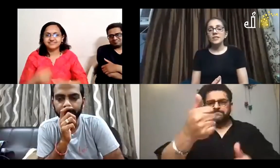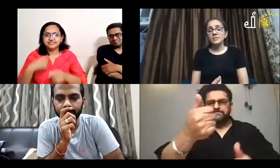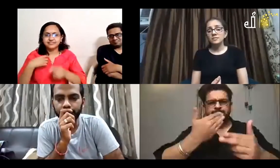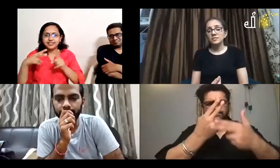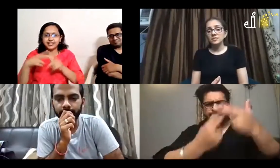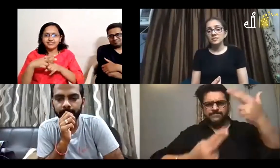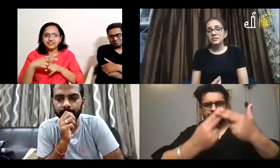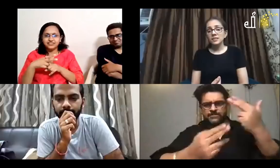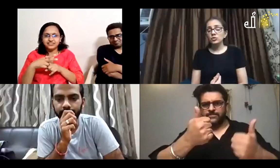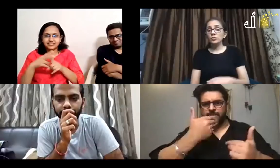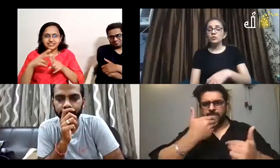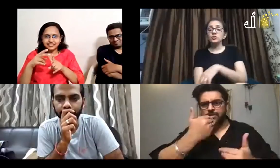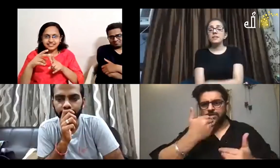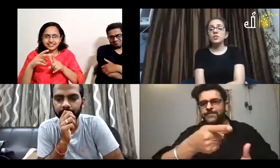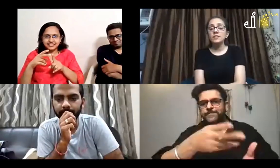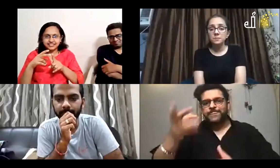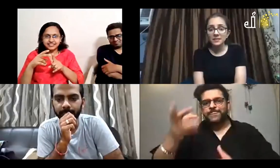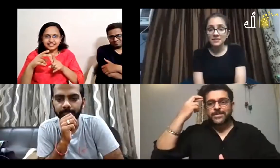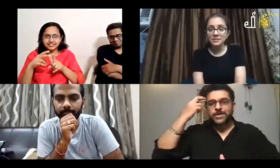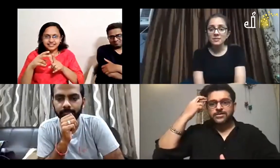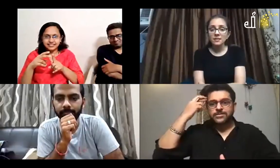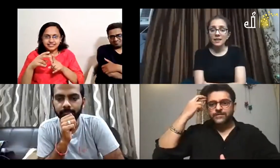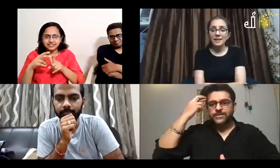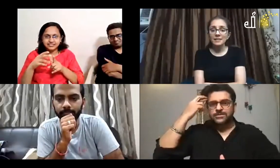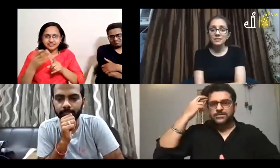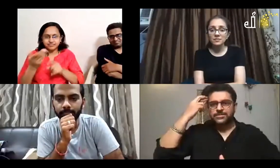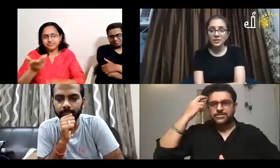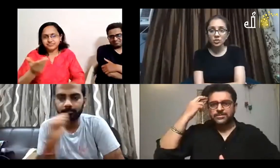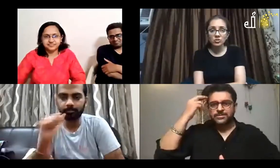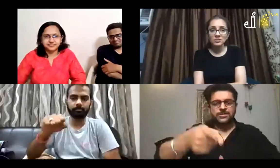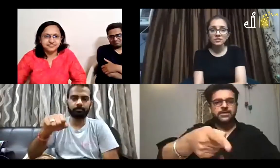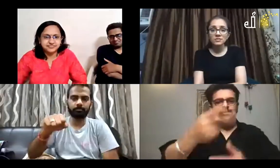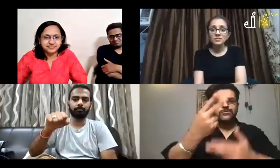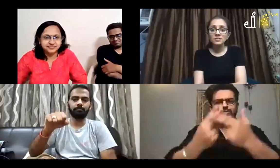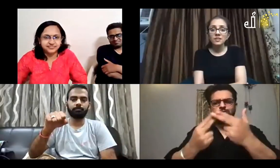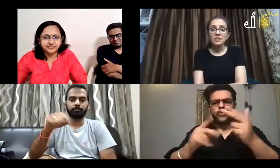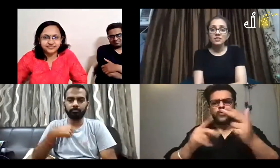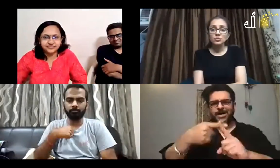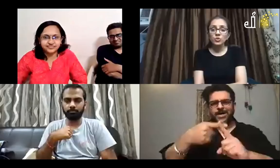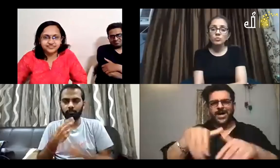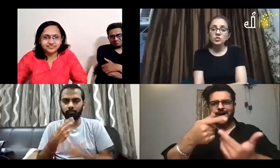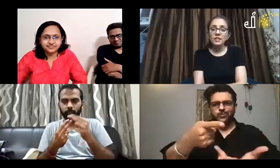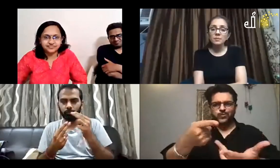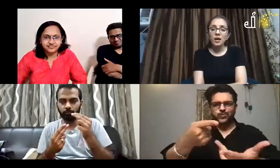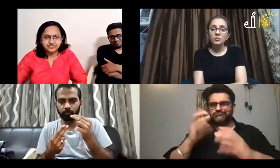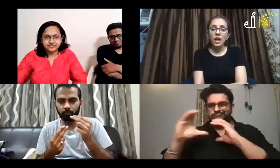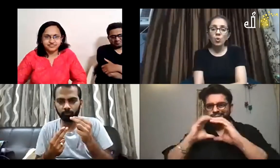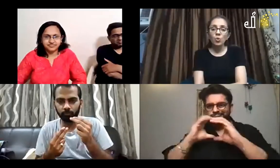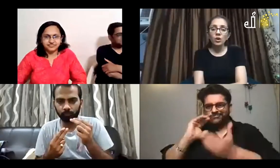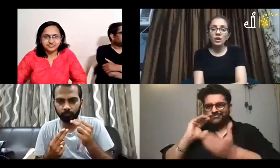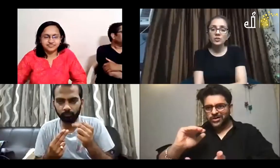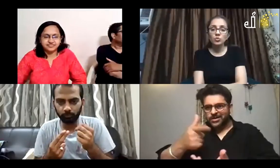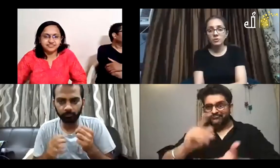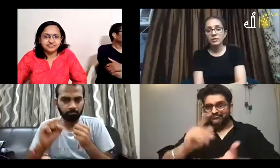All right. Thank you, for sharing your experiences. And Sarvesh, so you were sharing about